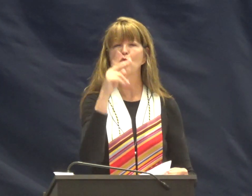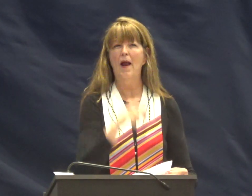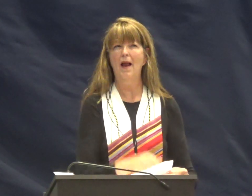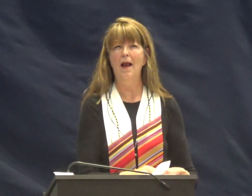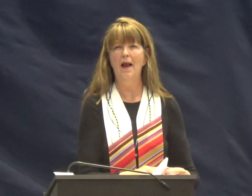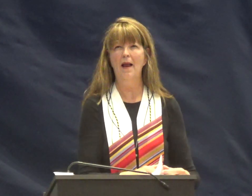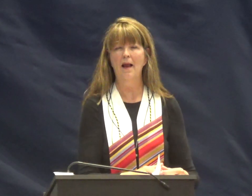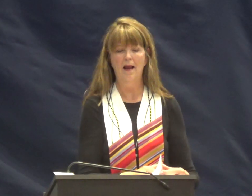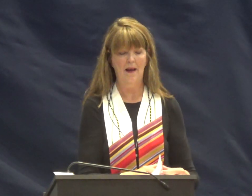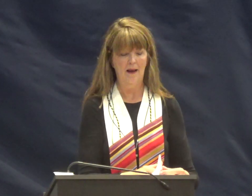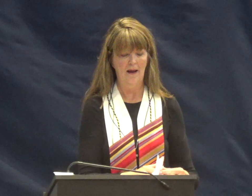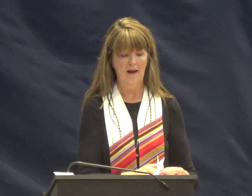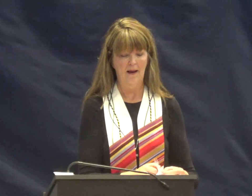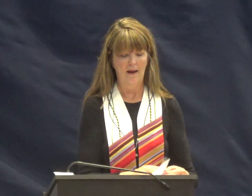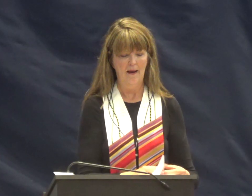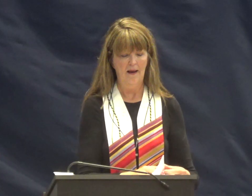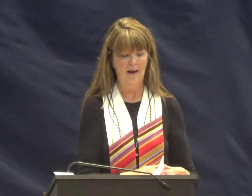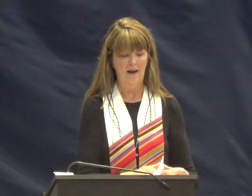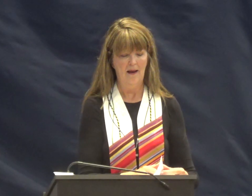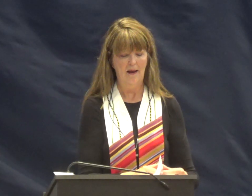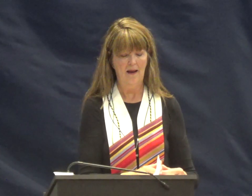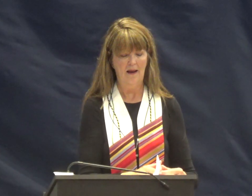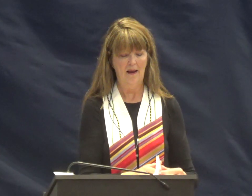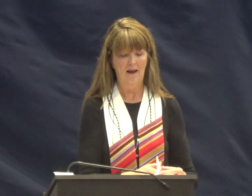One was blue and gray, or blue-gray, and